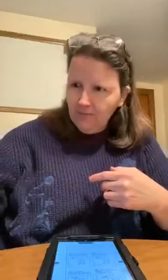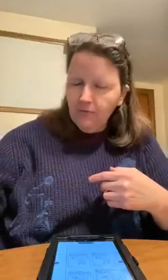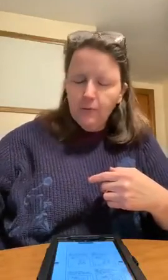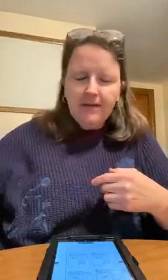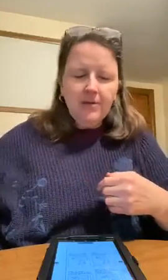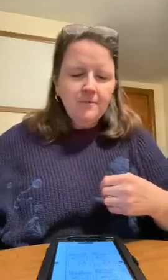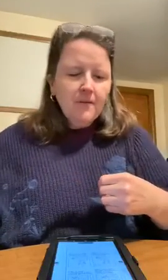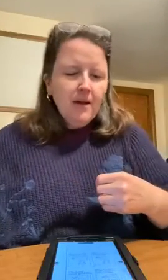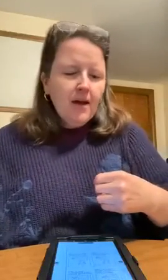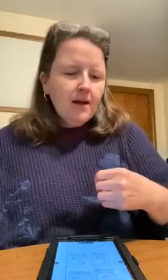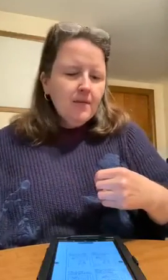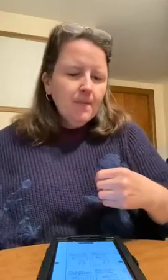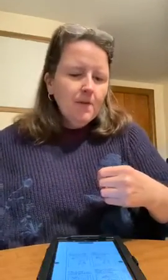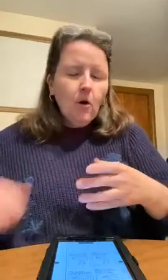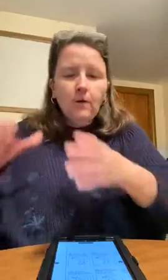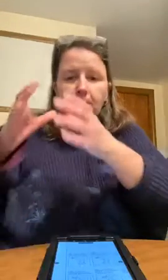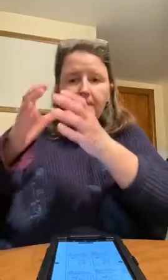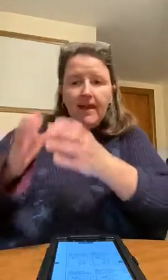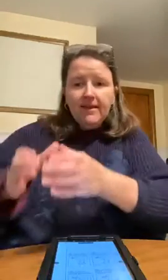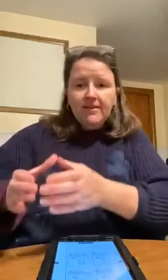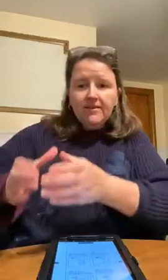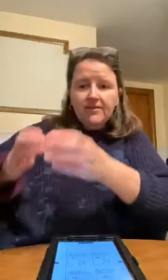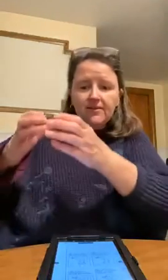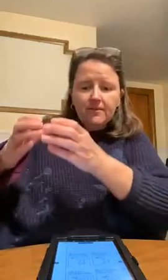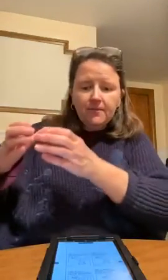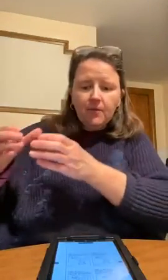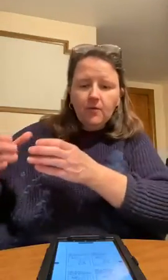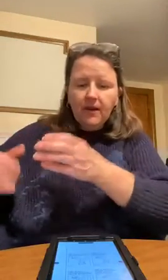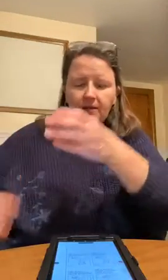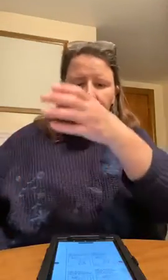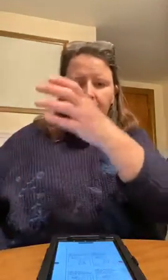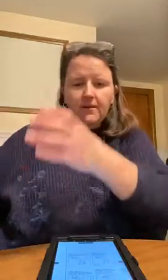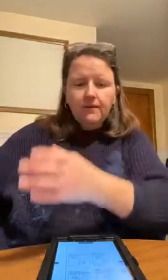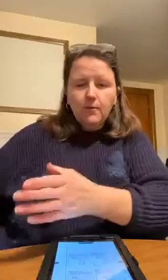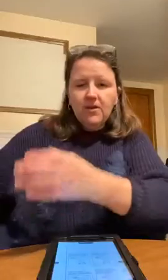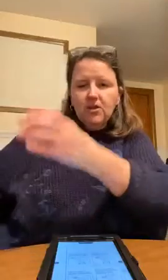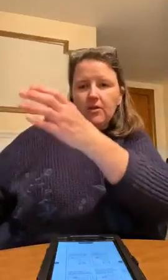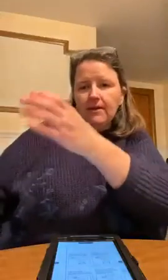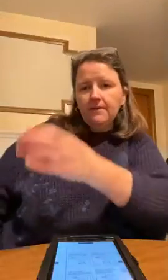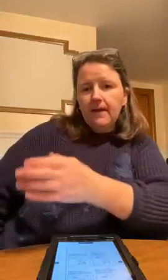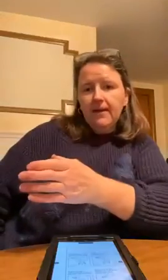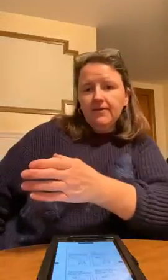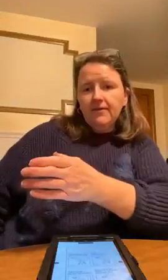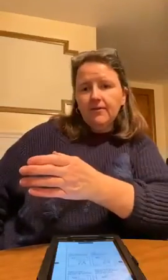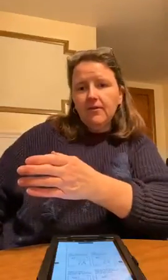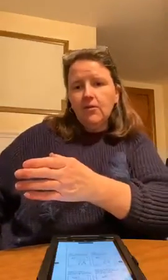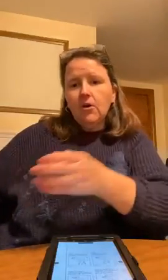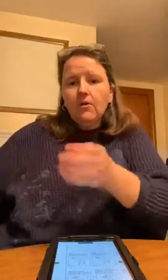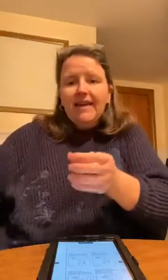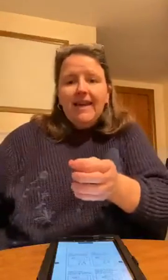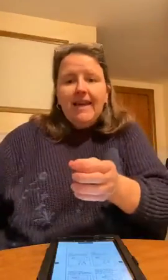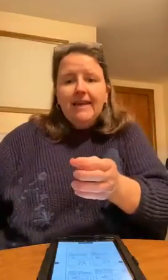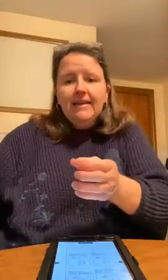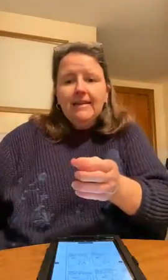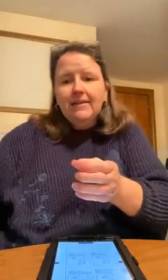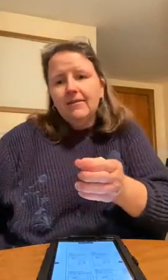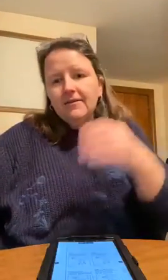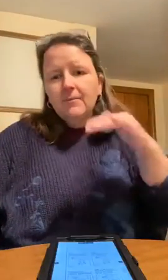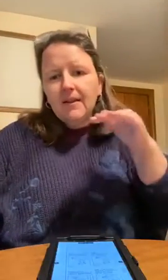away now, or a vase, okay, if you want to show like a vase or a can, something, you know,